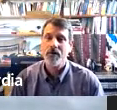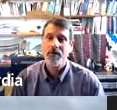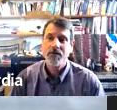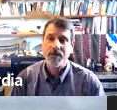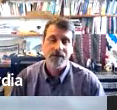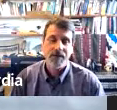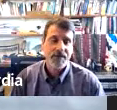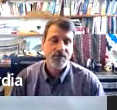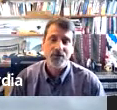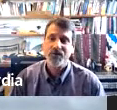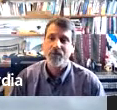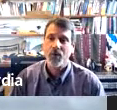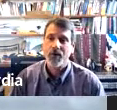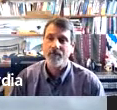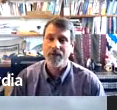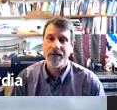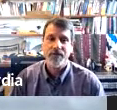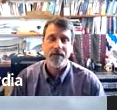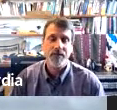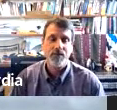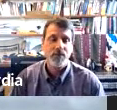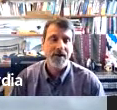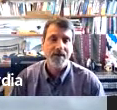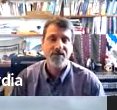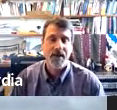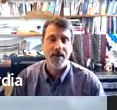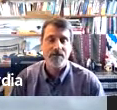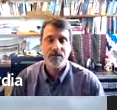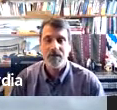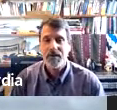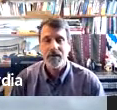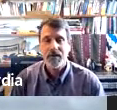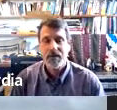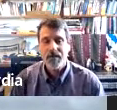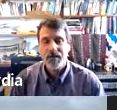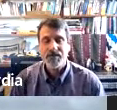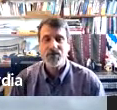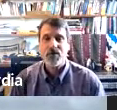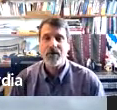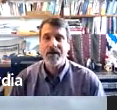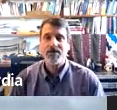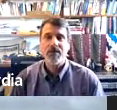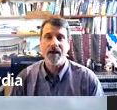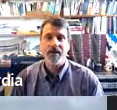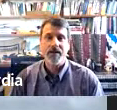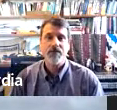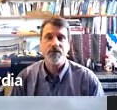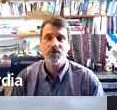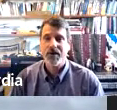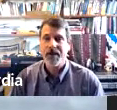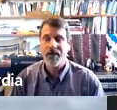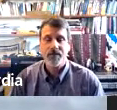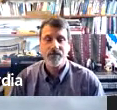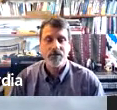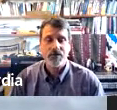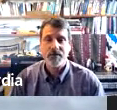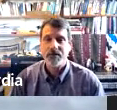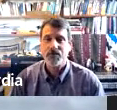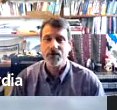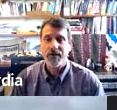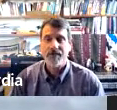hoped for. It's unconditional support and belief in me through my ups and downs. And special gratitude to Ellie for joining me on